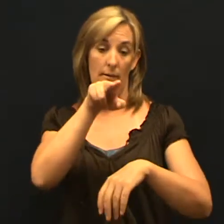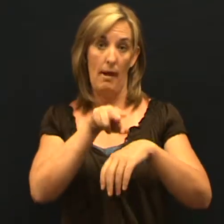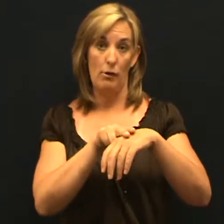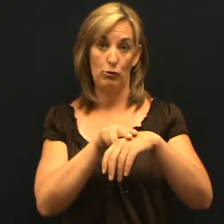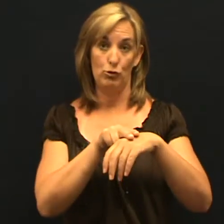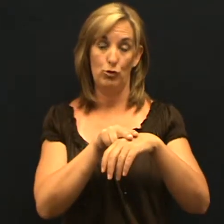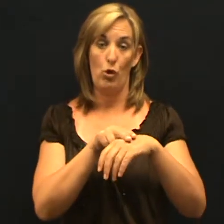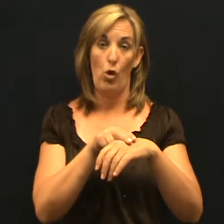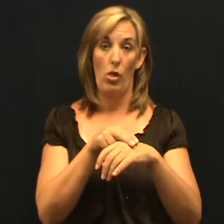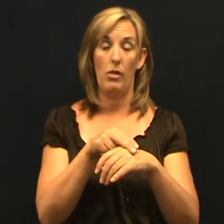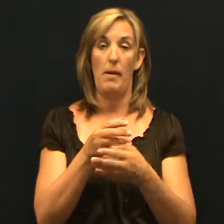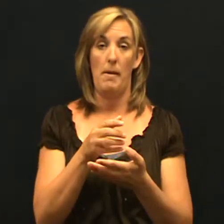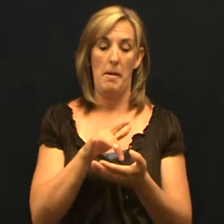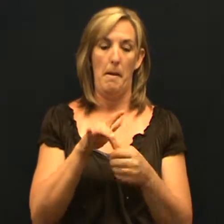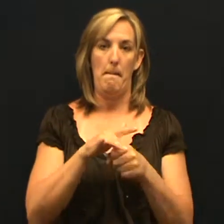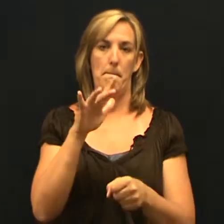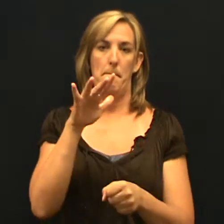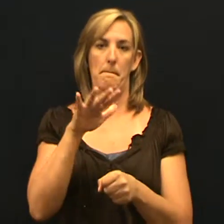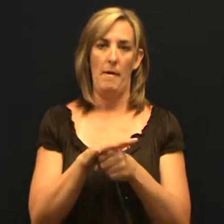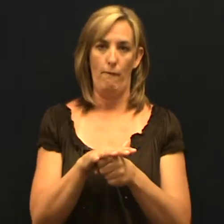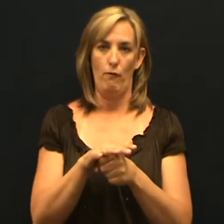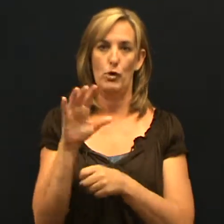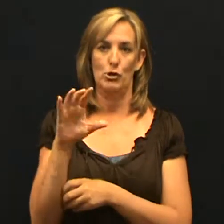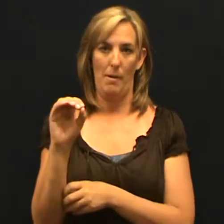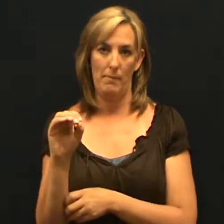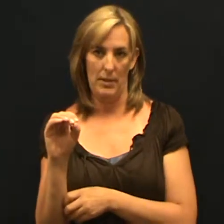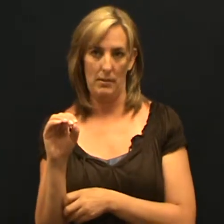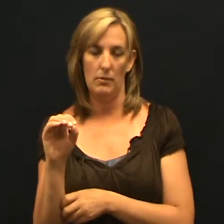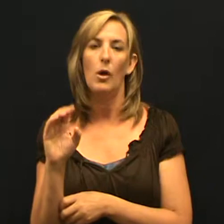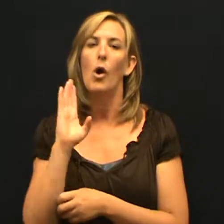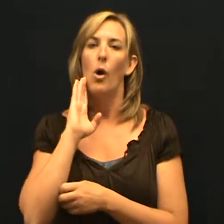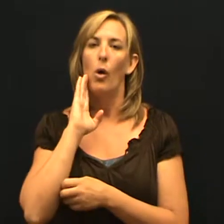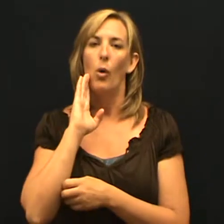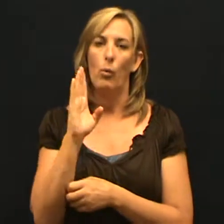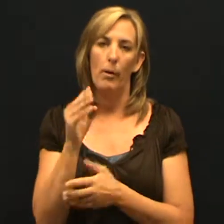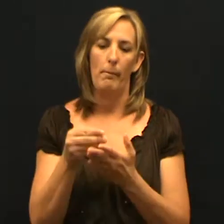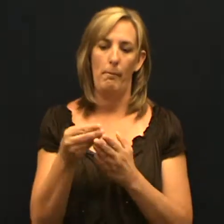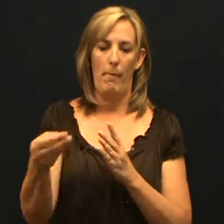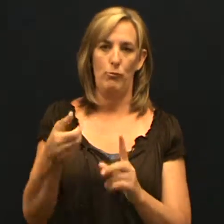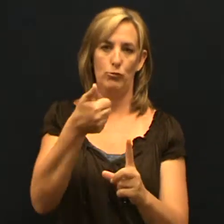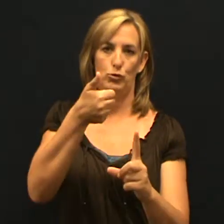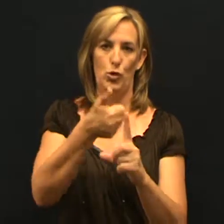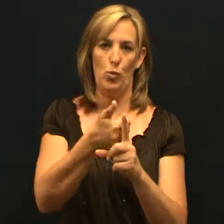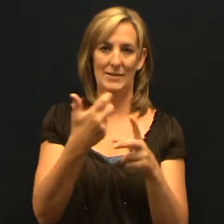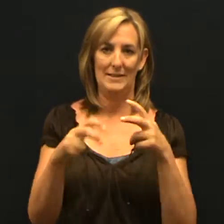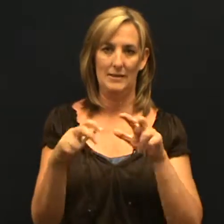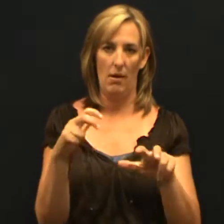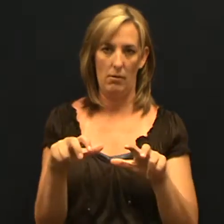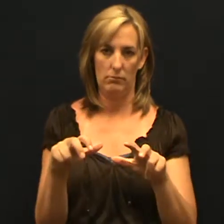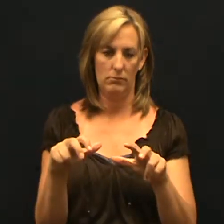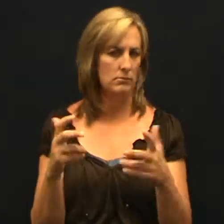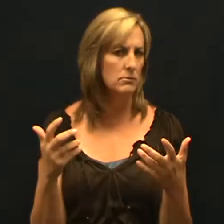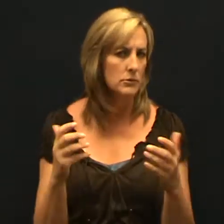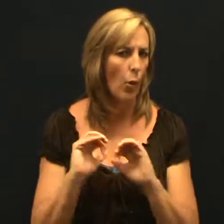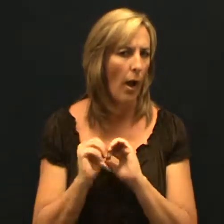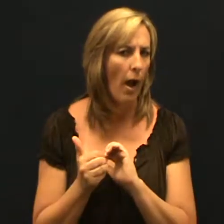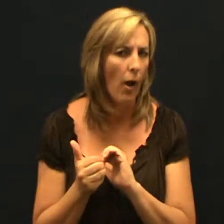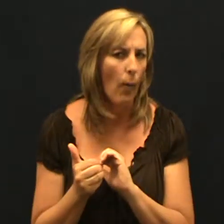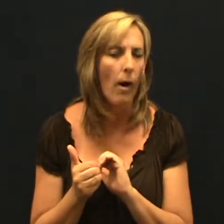stock, and so they go to the stock market just like anybody else would, and they buy stock from existing